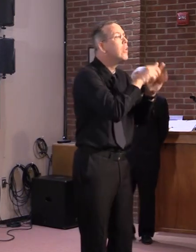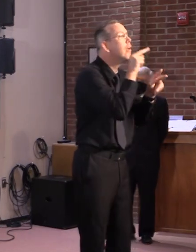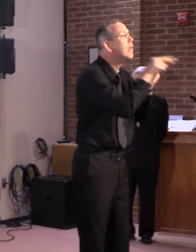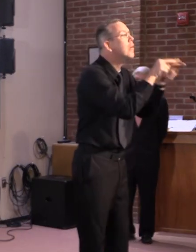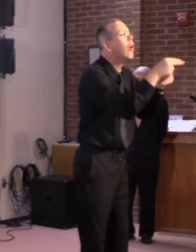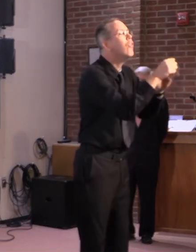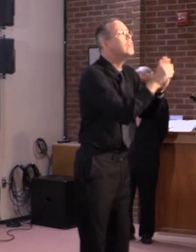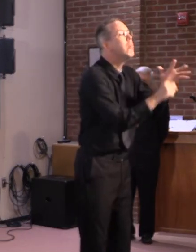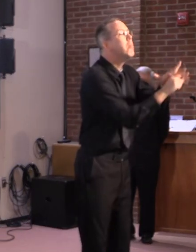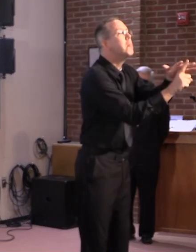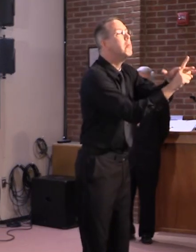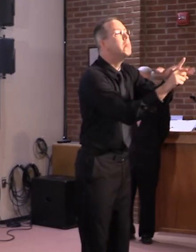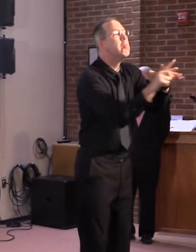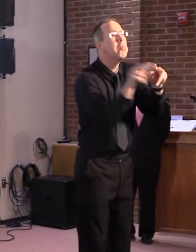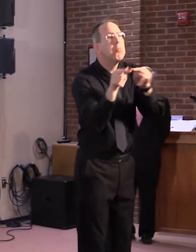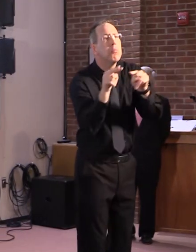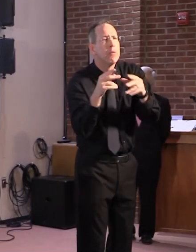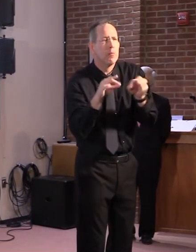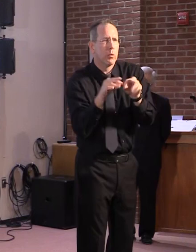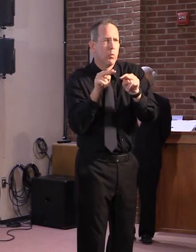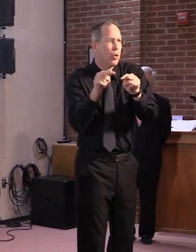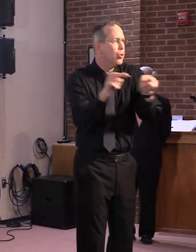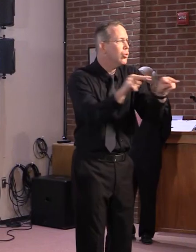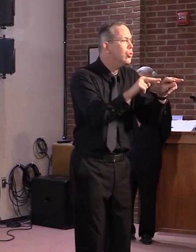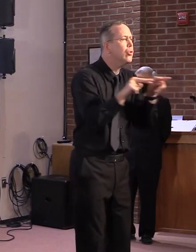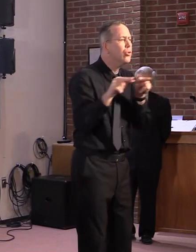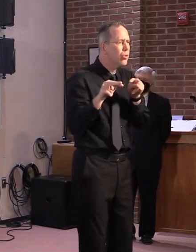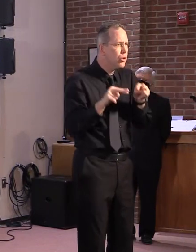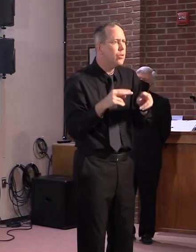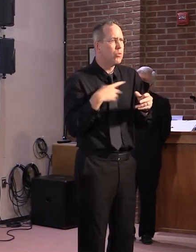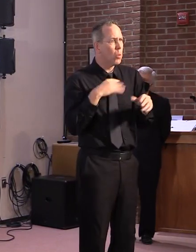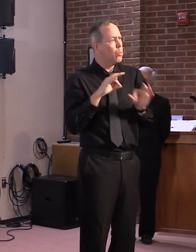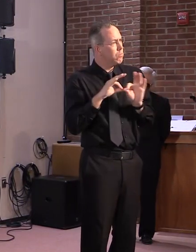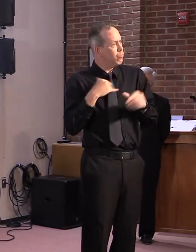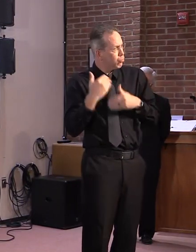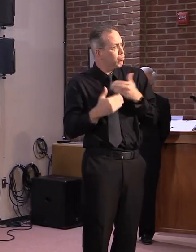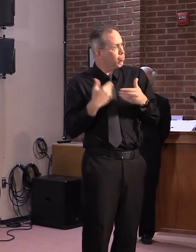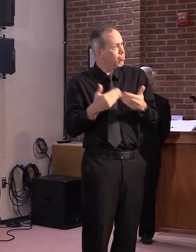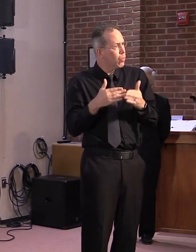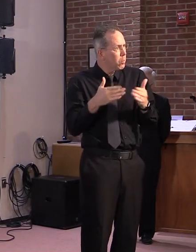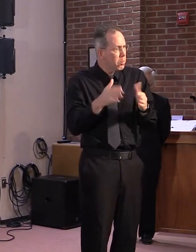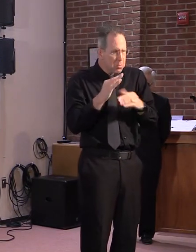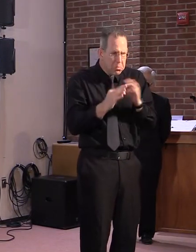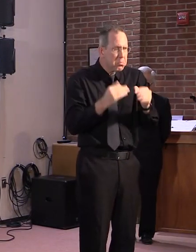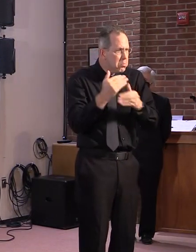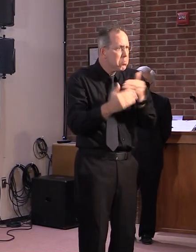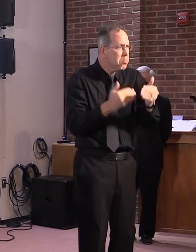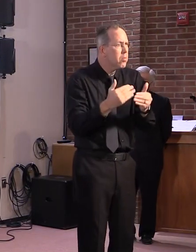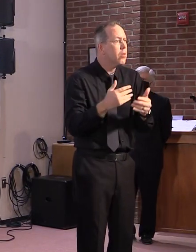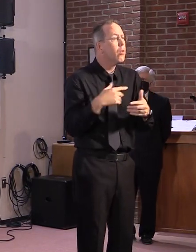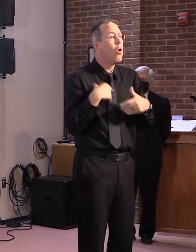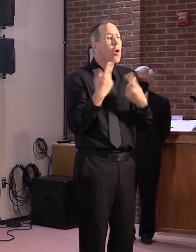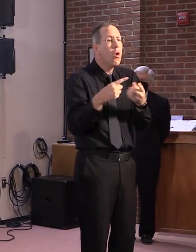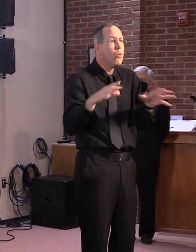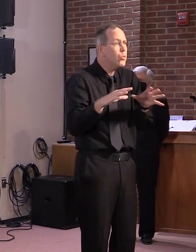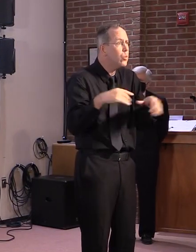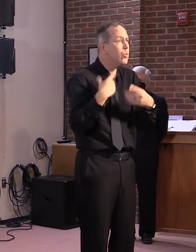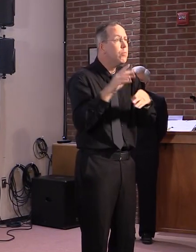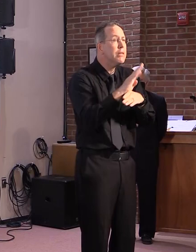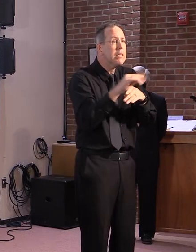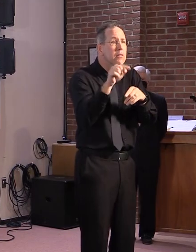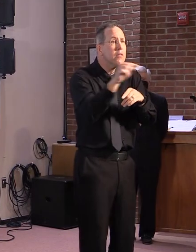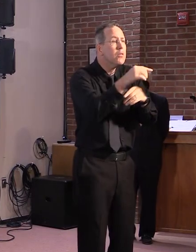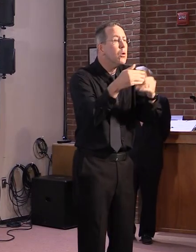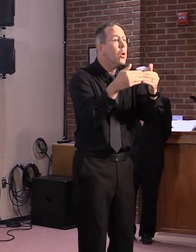been moving forward. All sectors are open to at least some capacity. We've